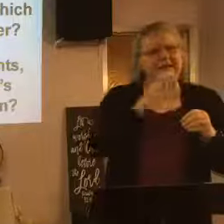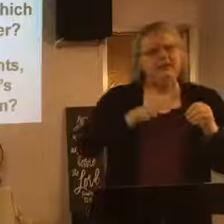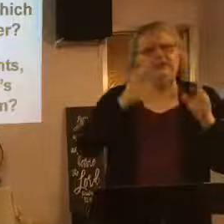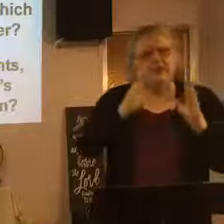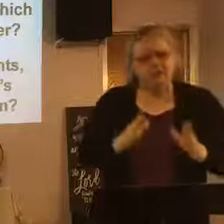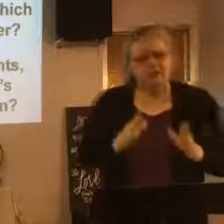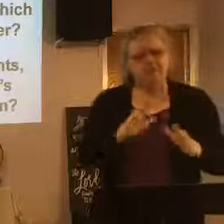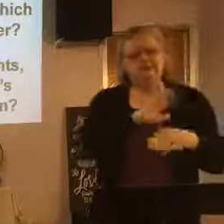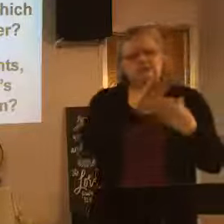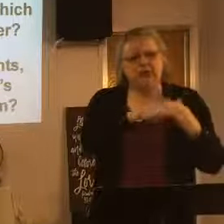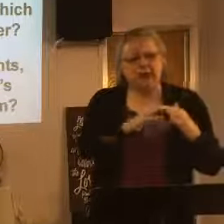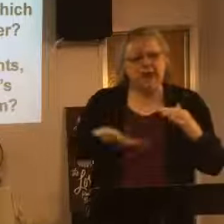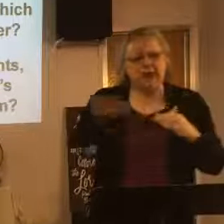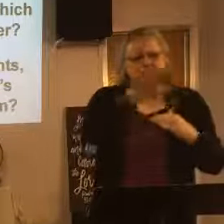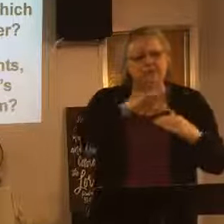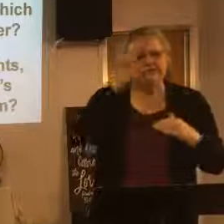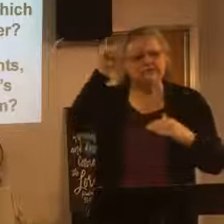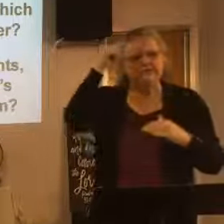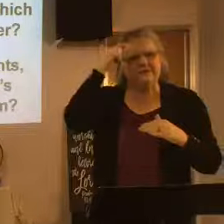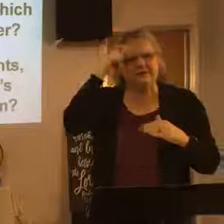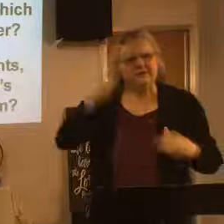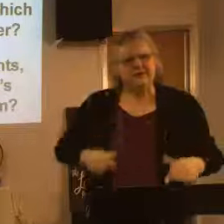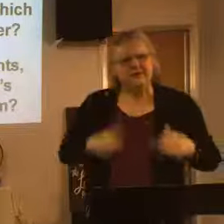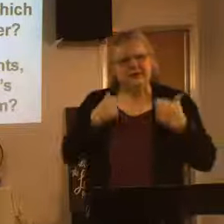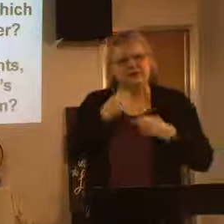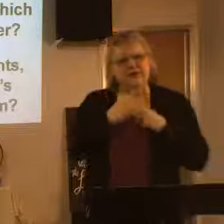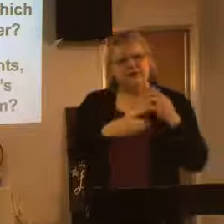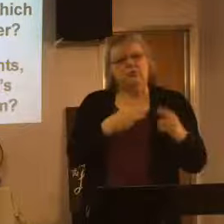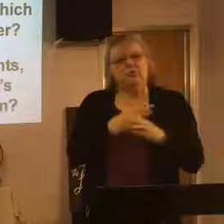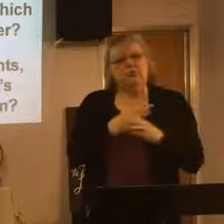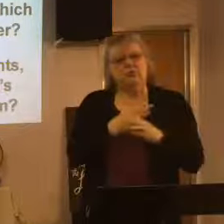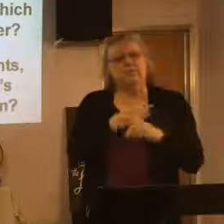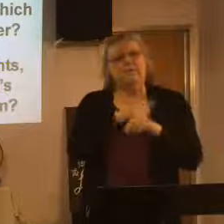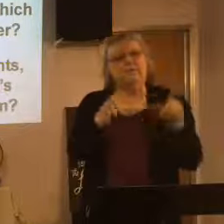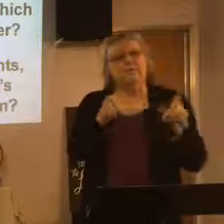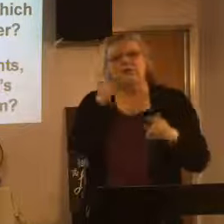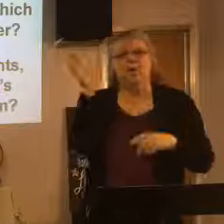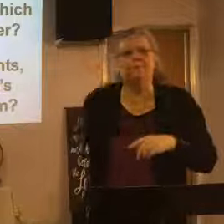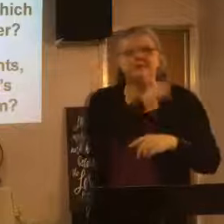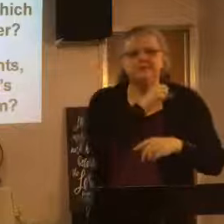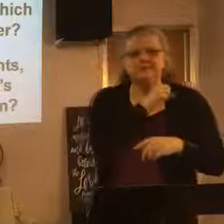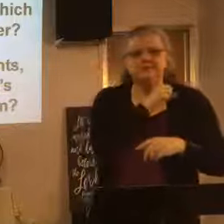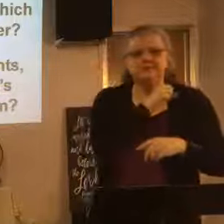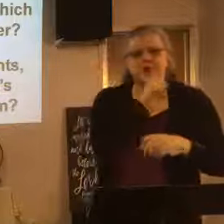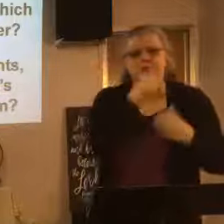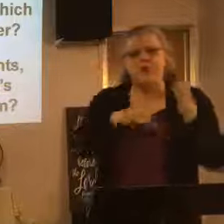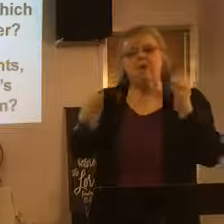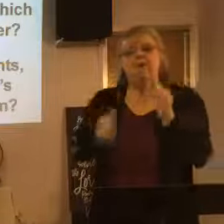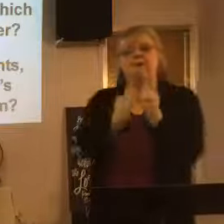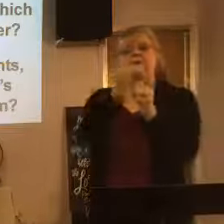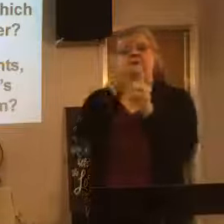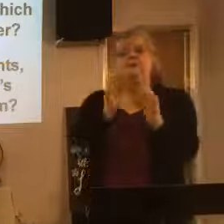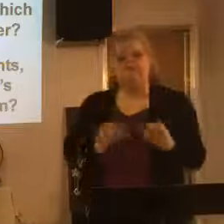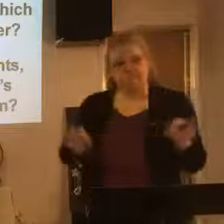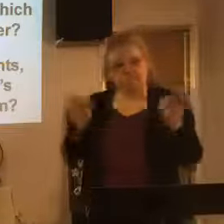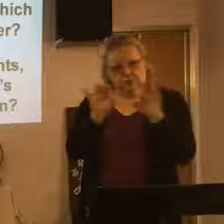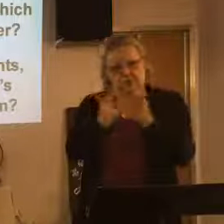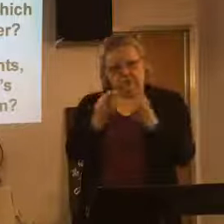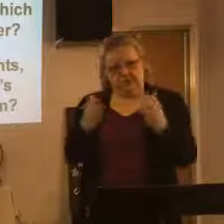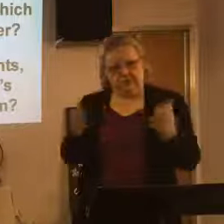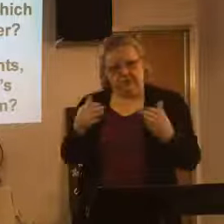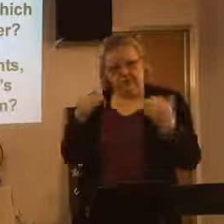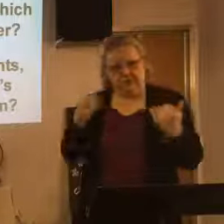in all areas of government and life and society. But don't miss out. What's the most important thing for